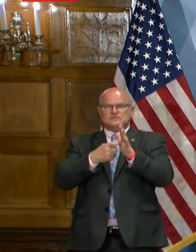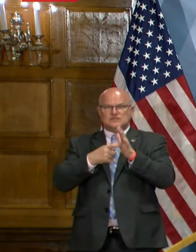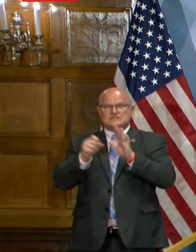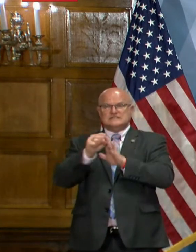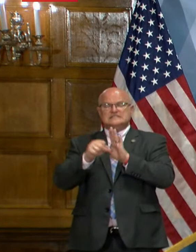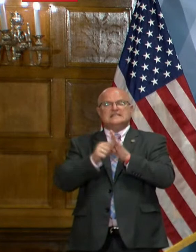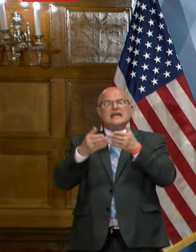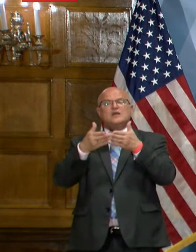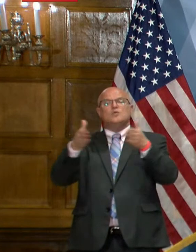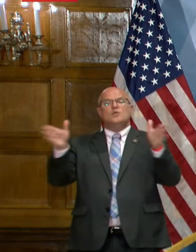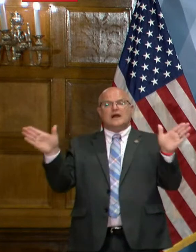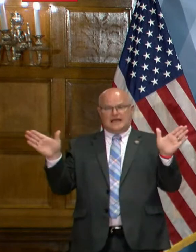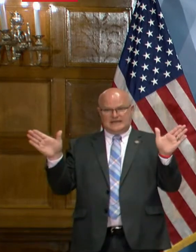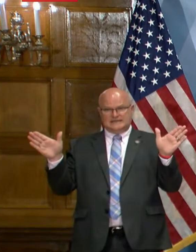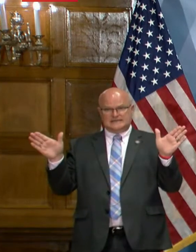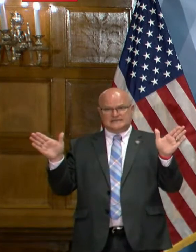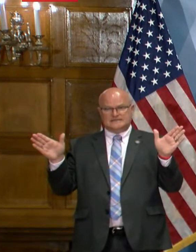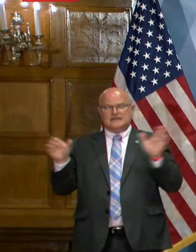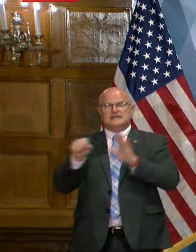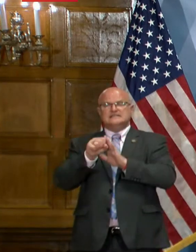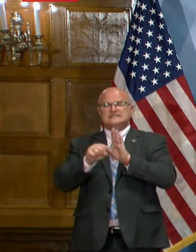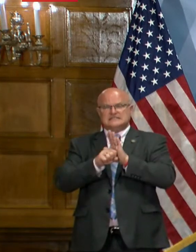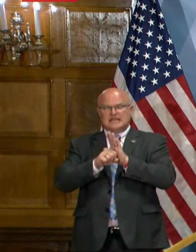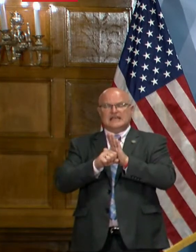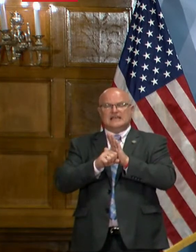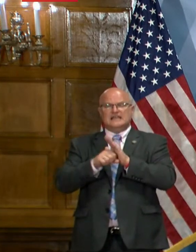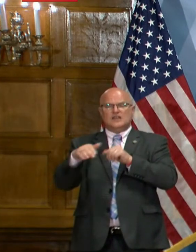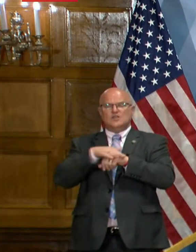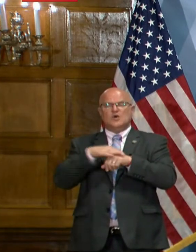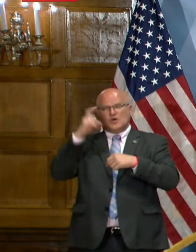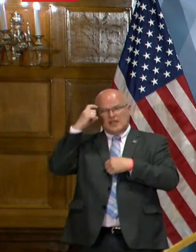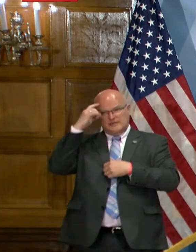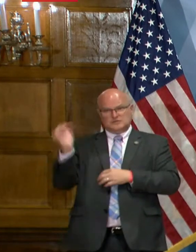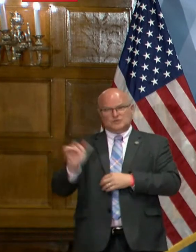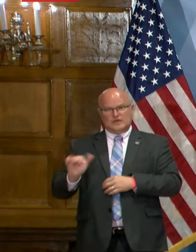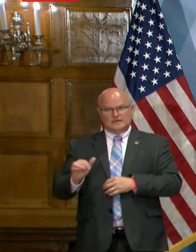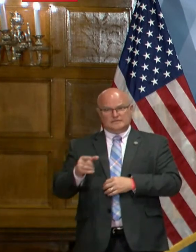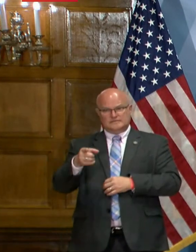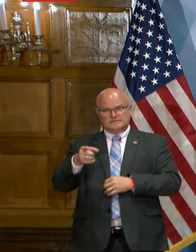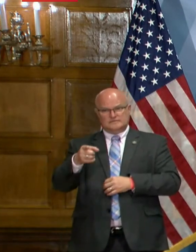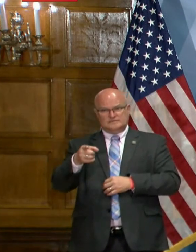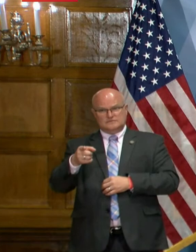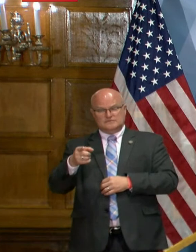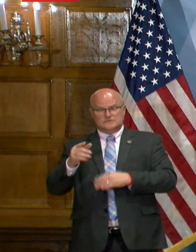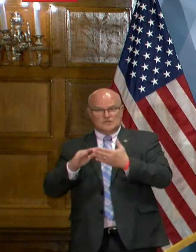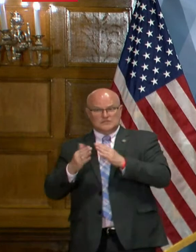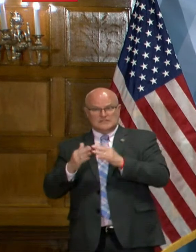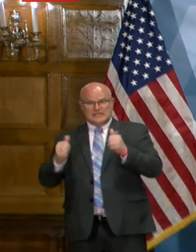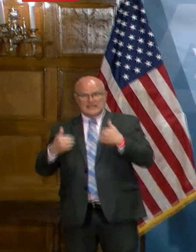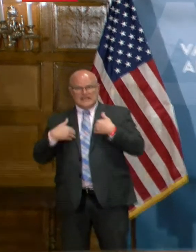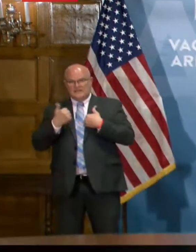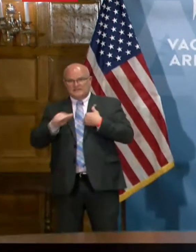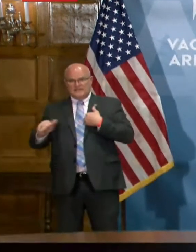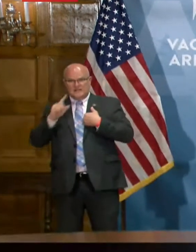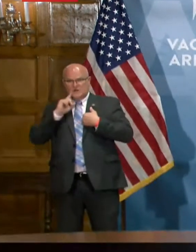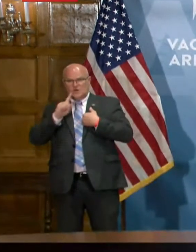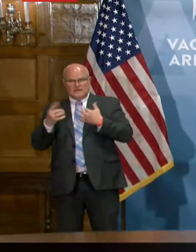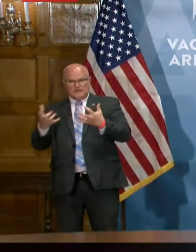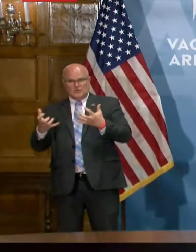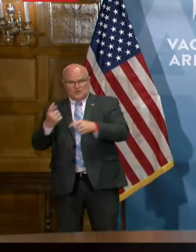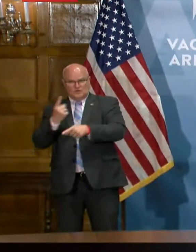a statewide perspective on state and local government as well. The cities can have any type of ordinance they